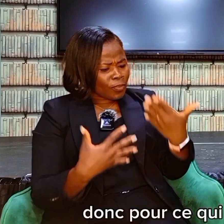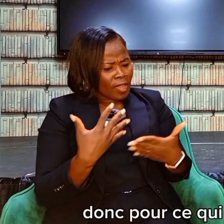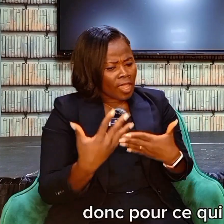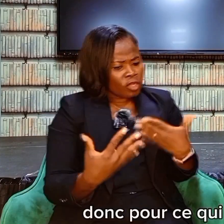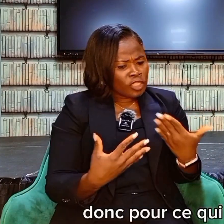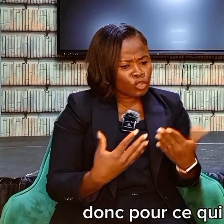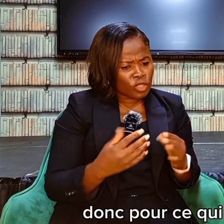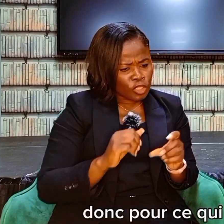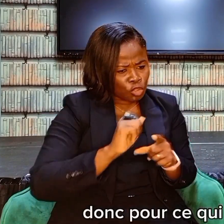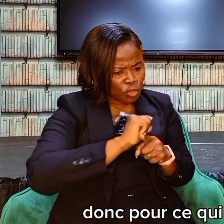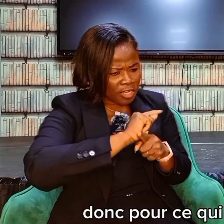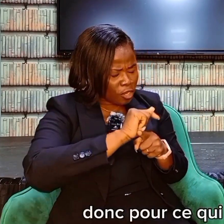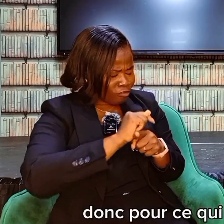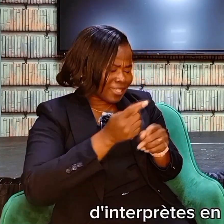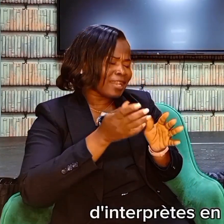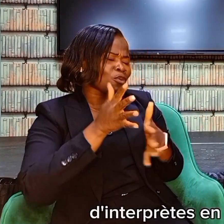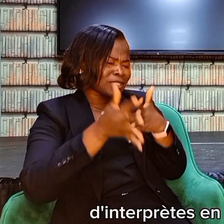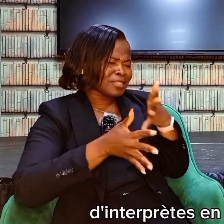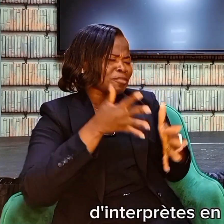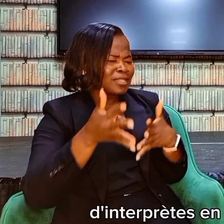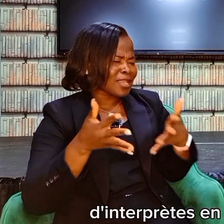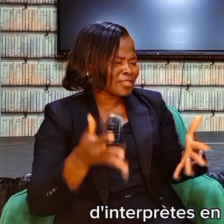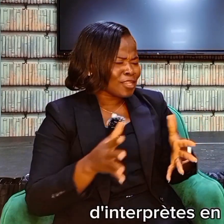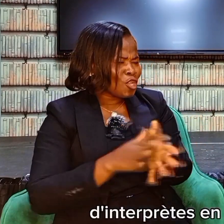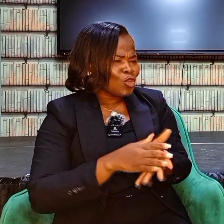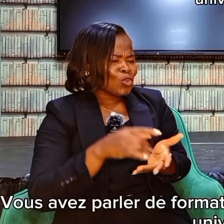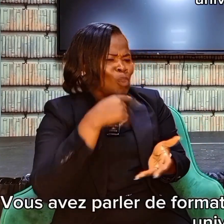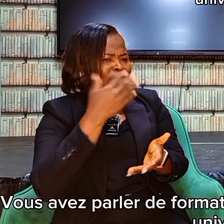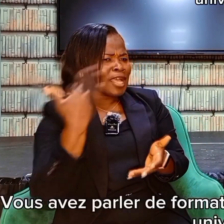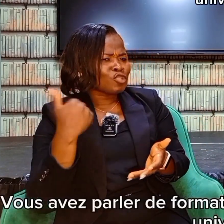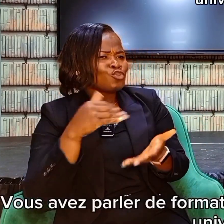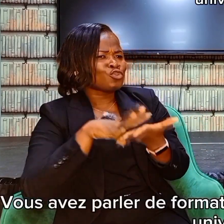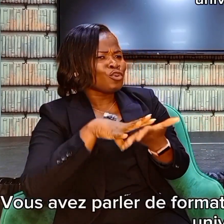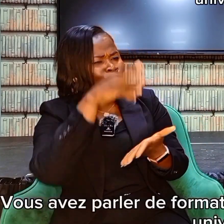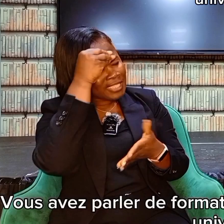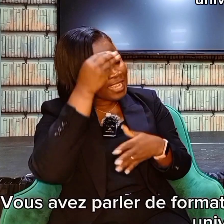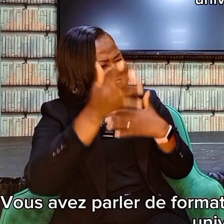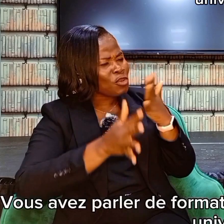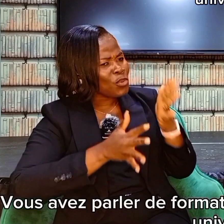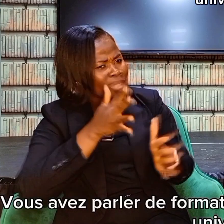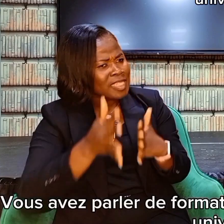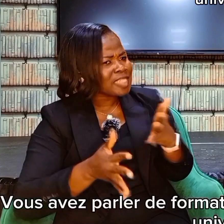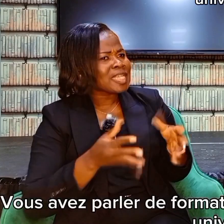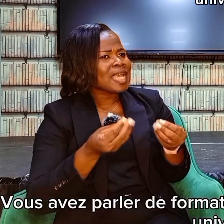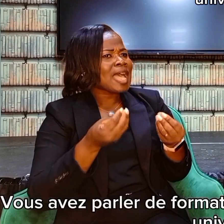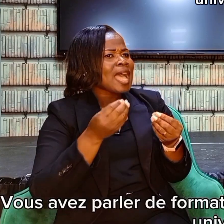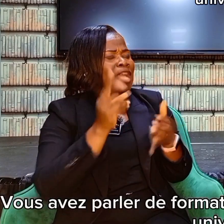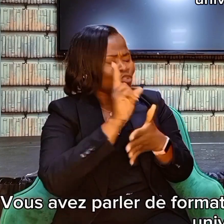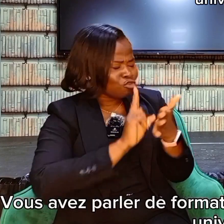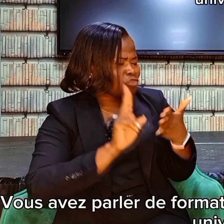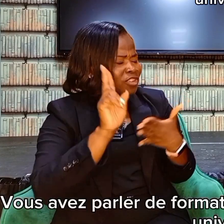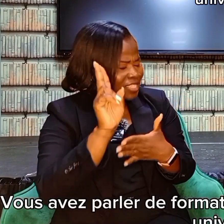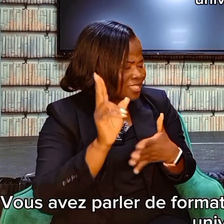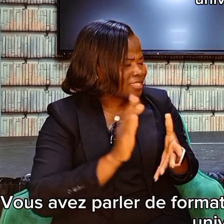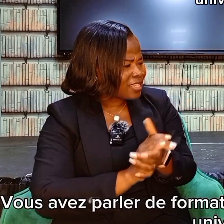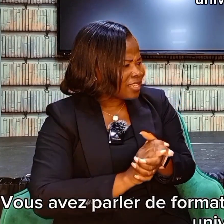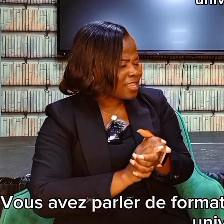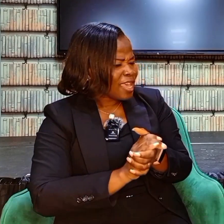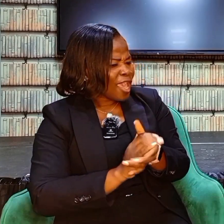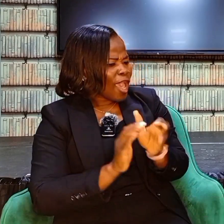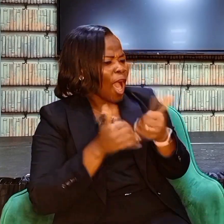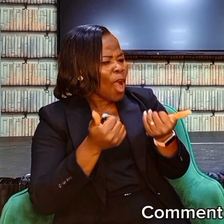So, according to the training of sign language interpreters, you thought that you learn sign language at